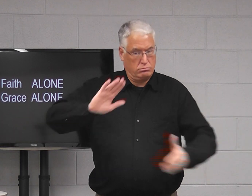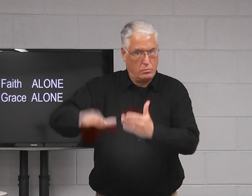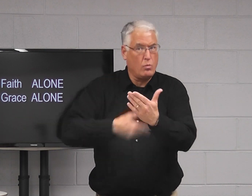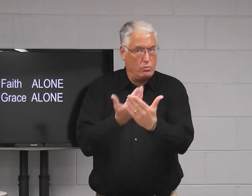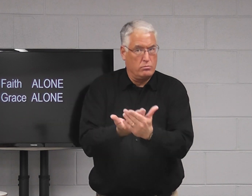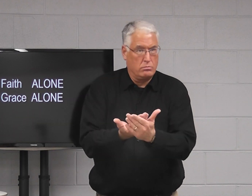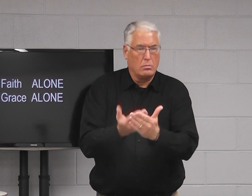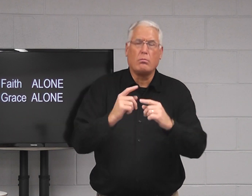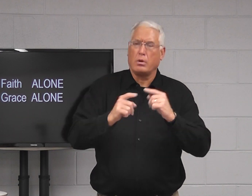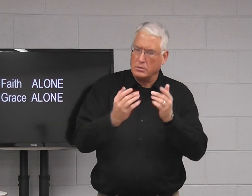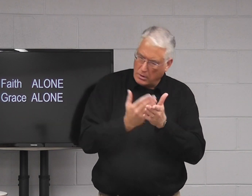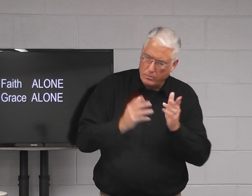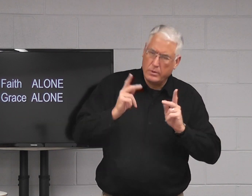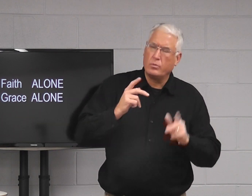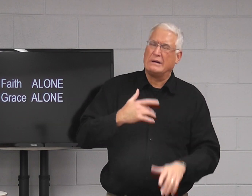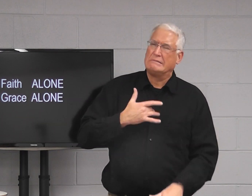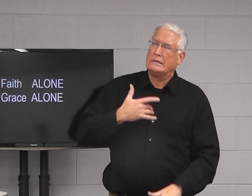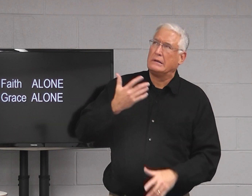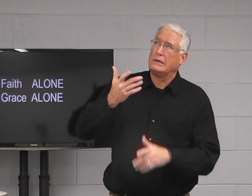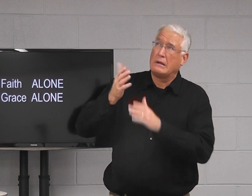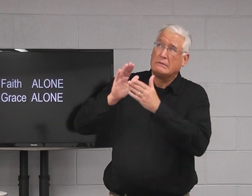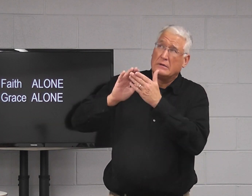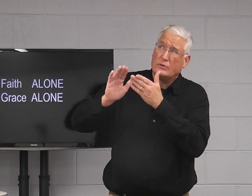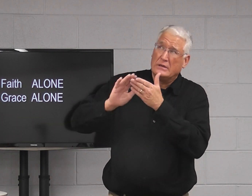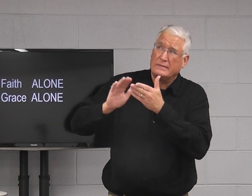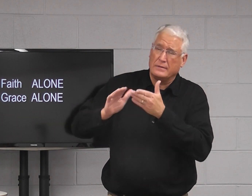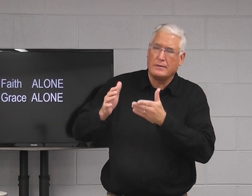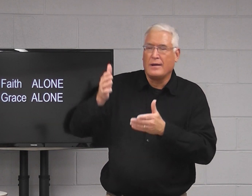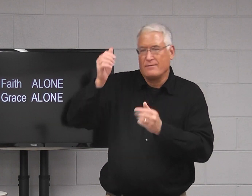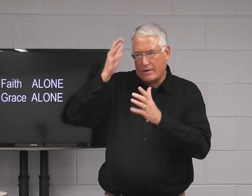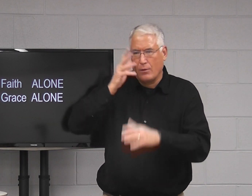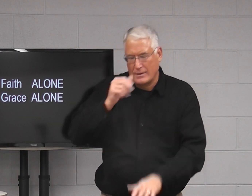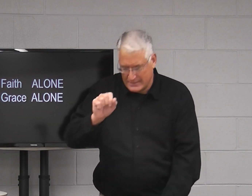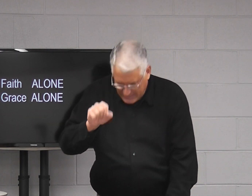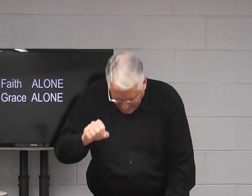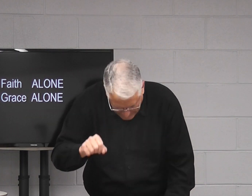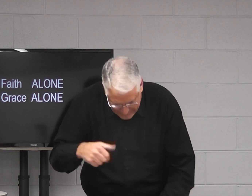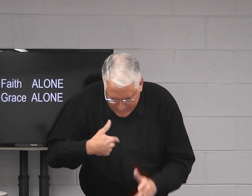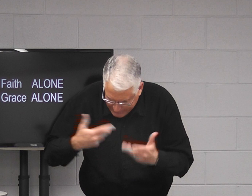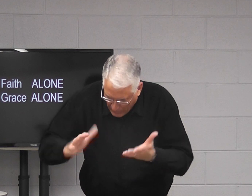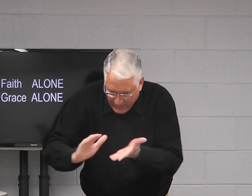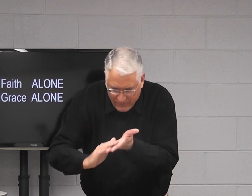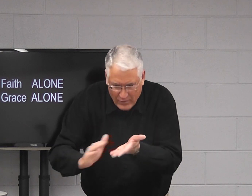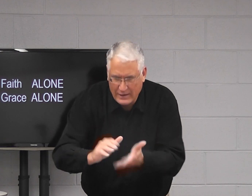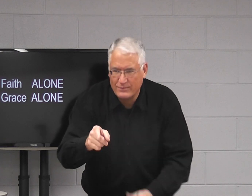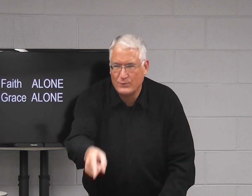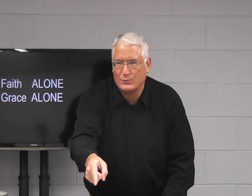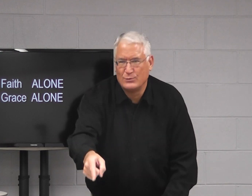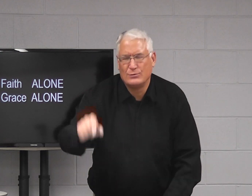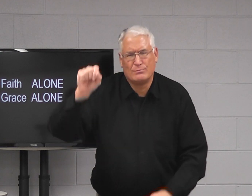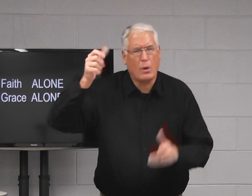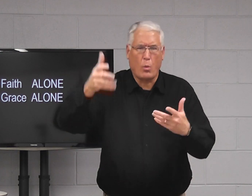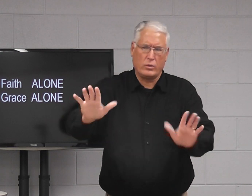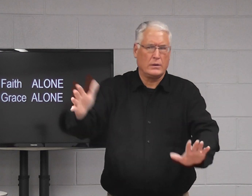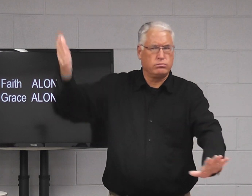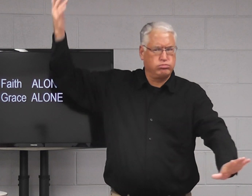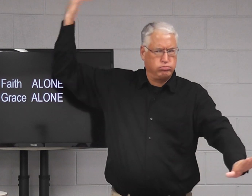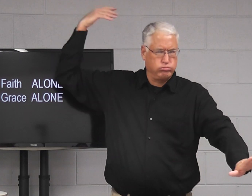away. They've all been crucified on the cross. And the Father is going to forgive you, yes, he's